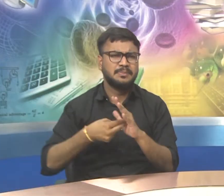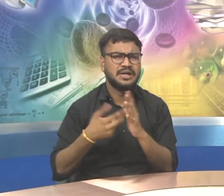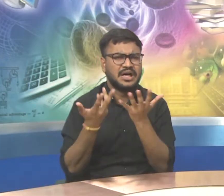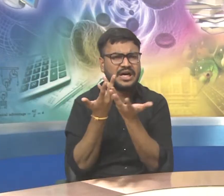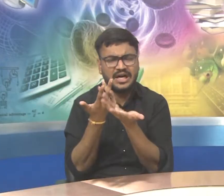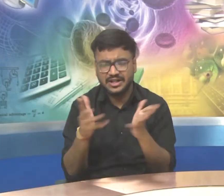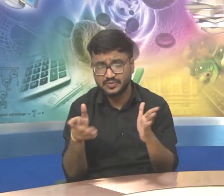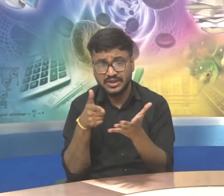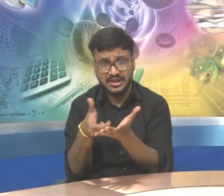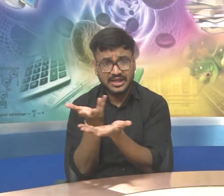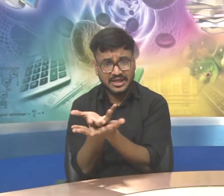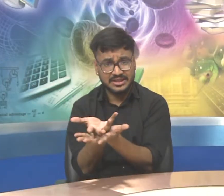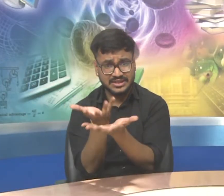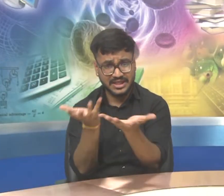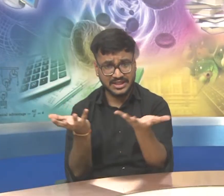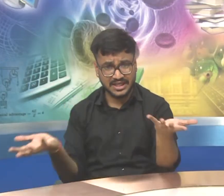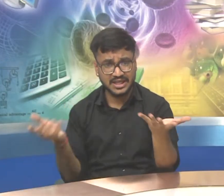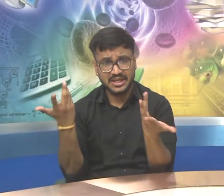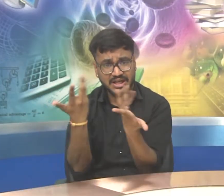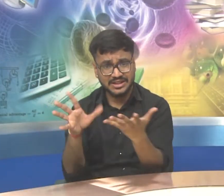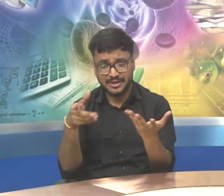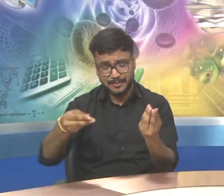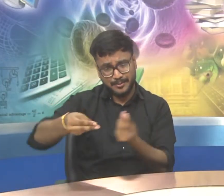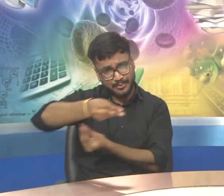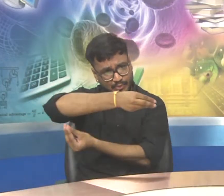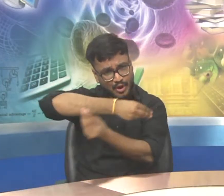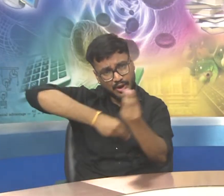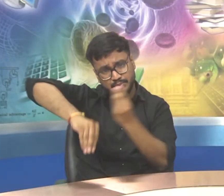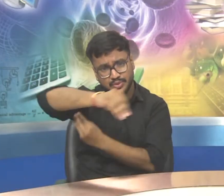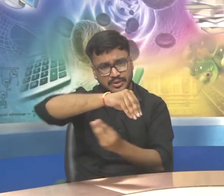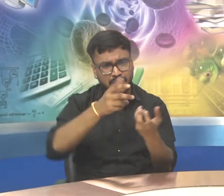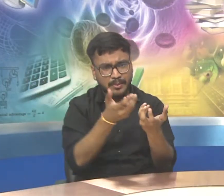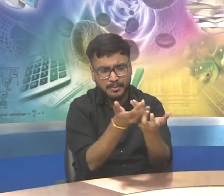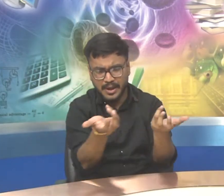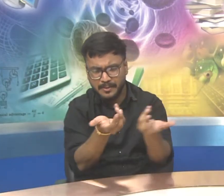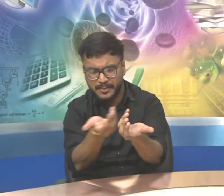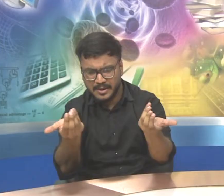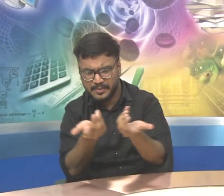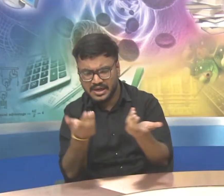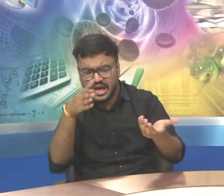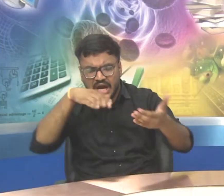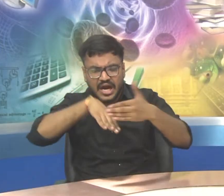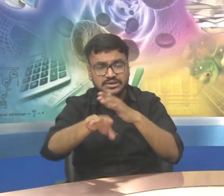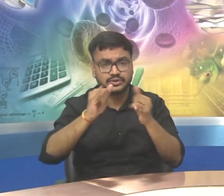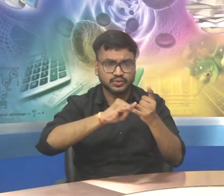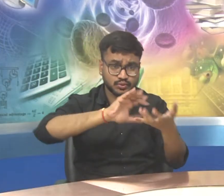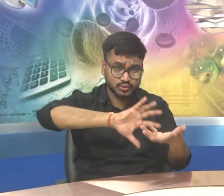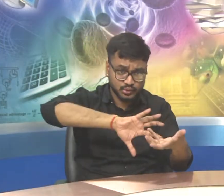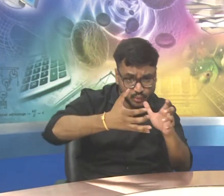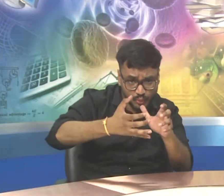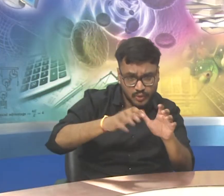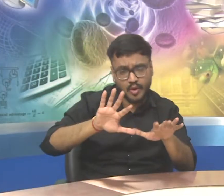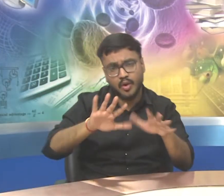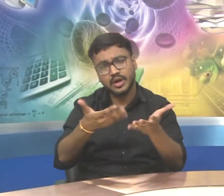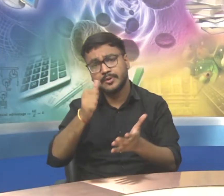Now, what is suspensions? A suspension is a mixture in which